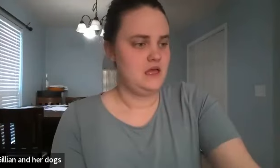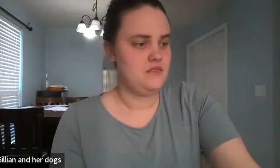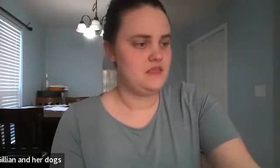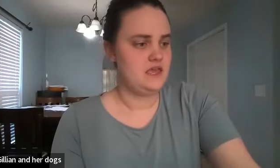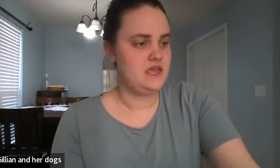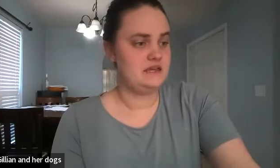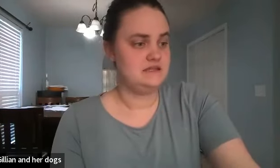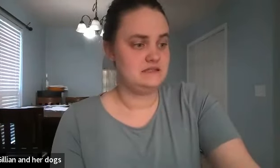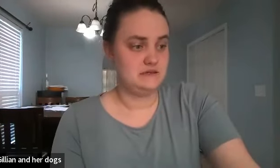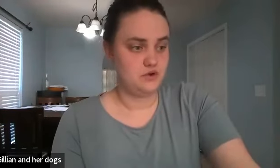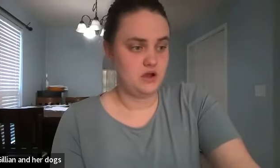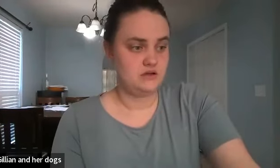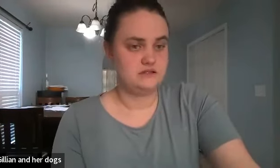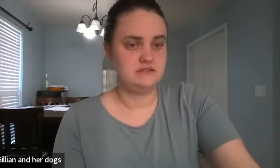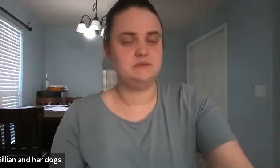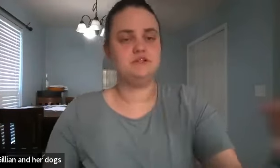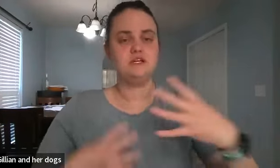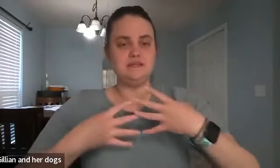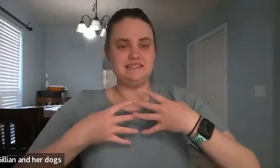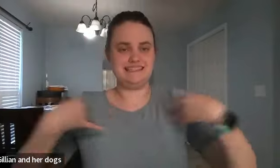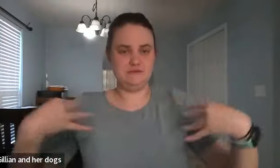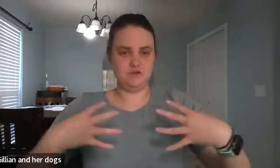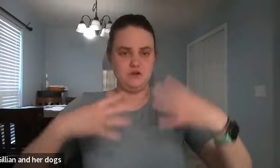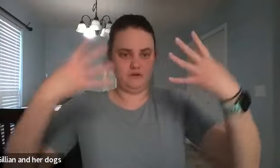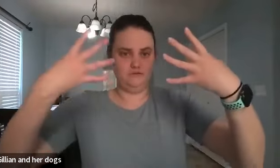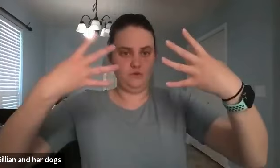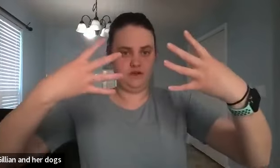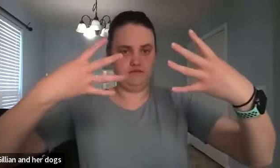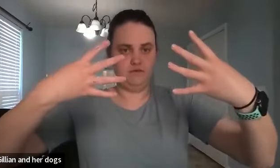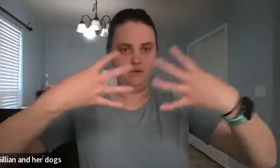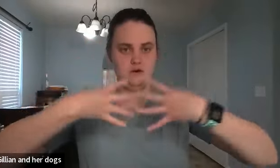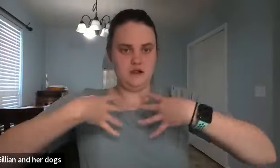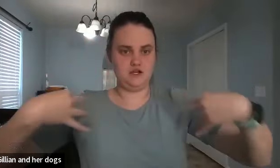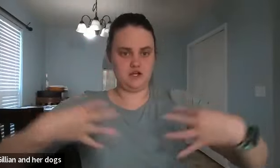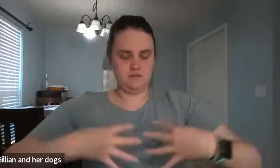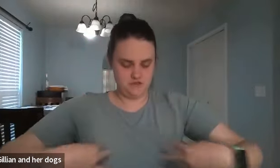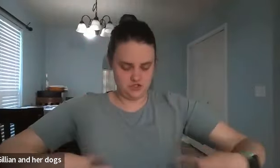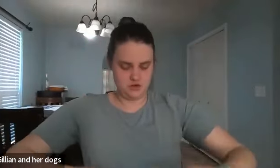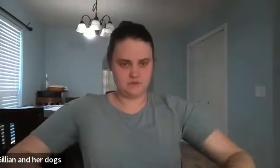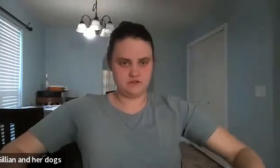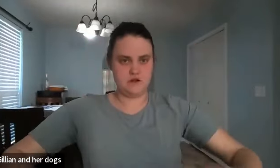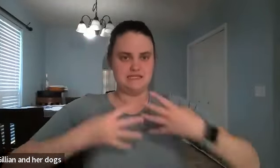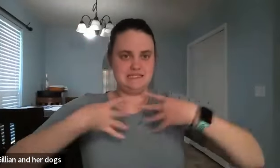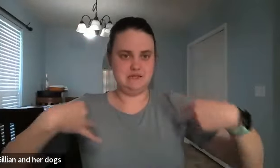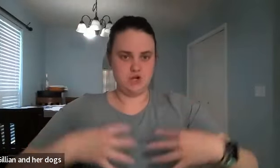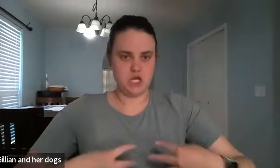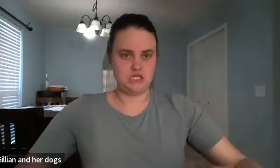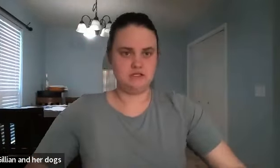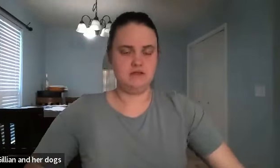And then zebra. Zebra is going to be zebra. Like you have a 4, and you're going to make the stripes across zebra.